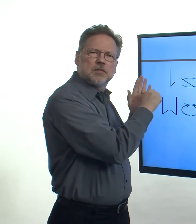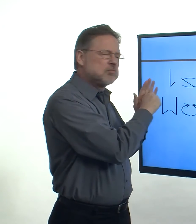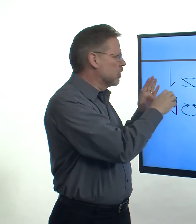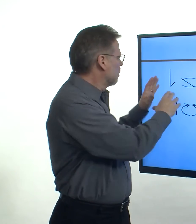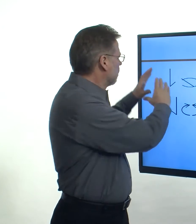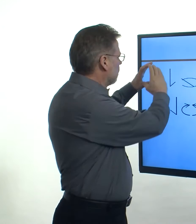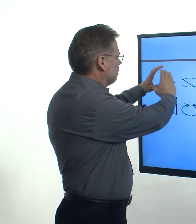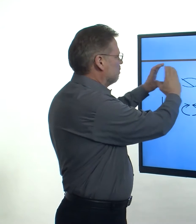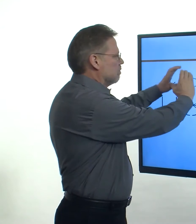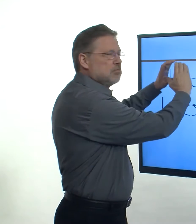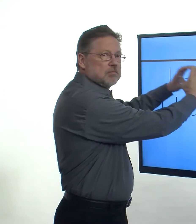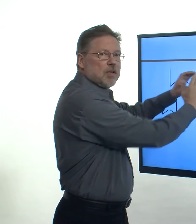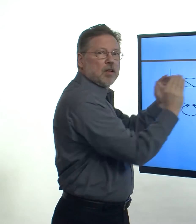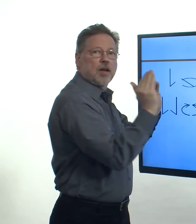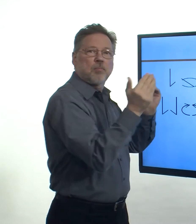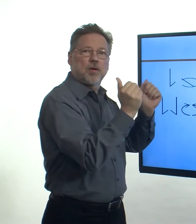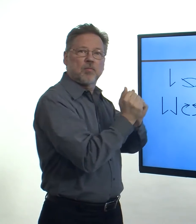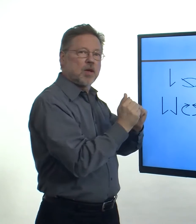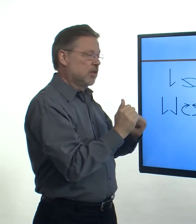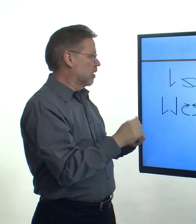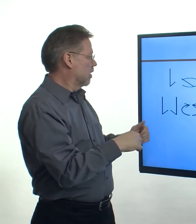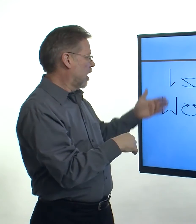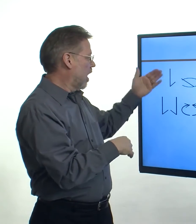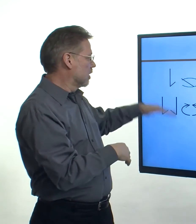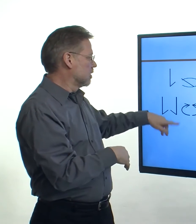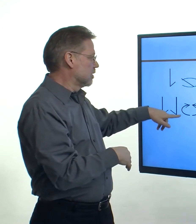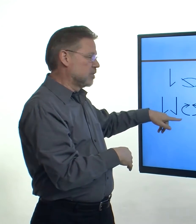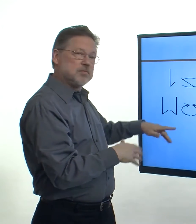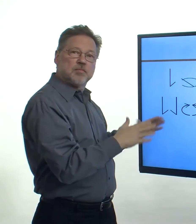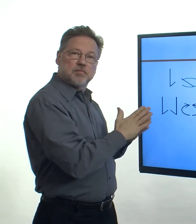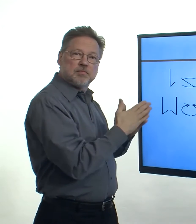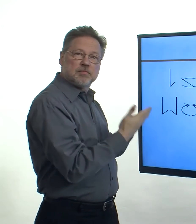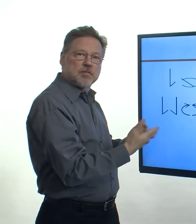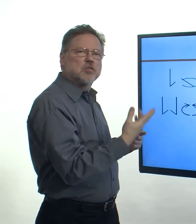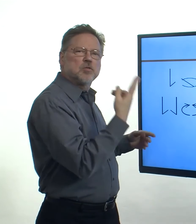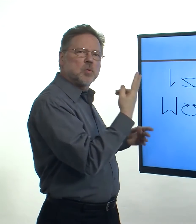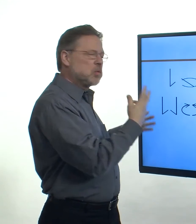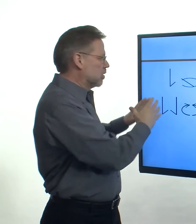this notation, as opposed to 2 in this form.